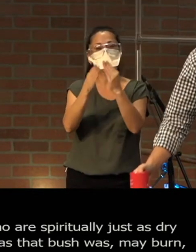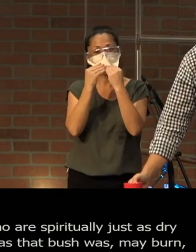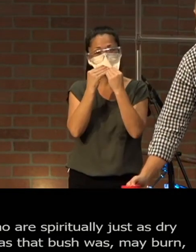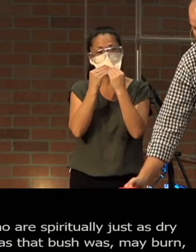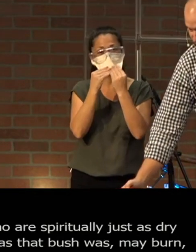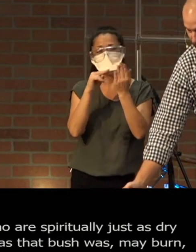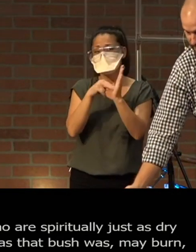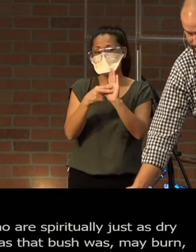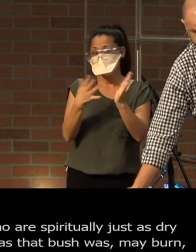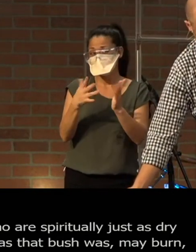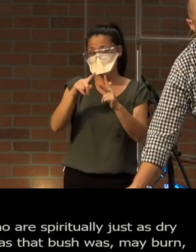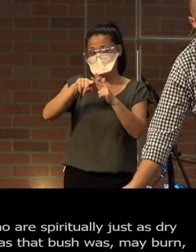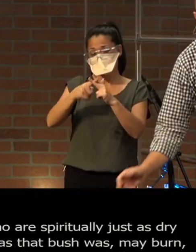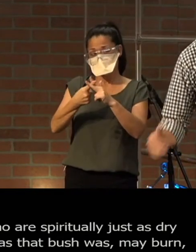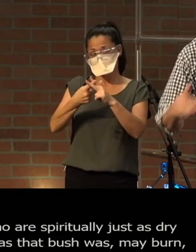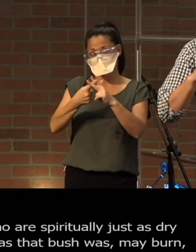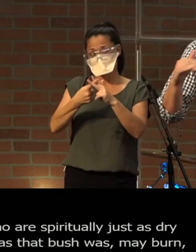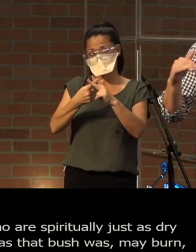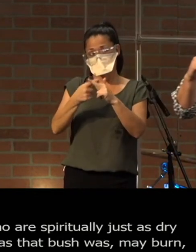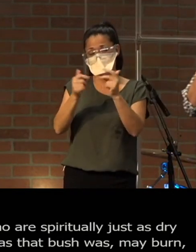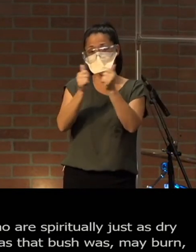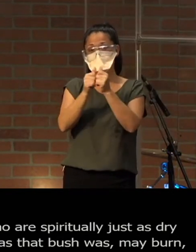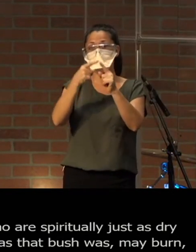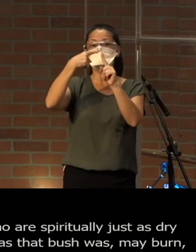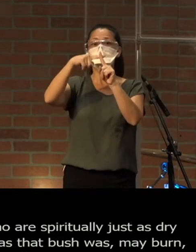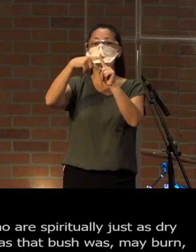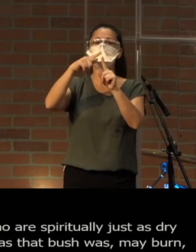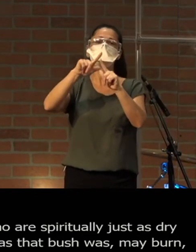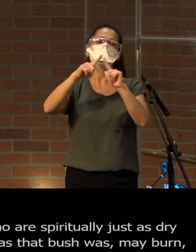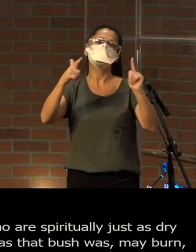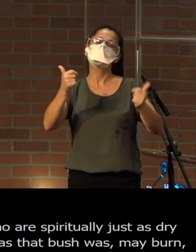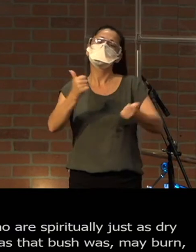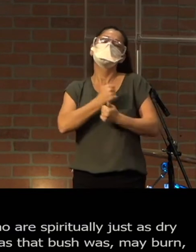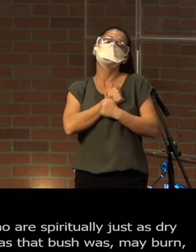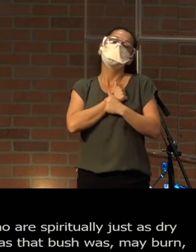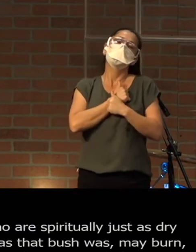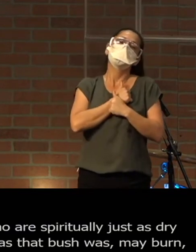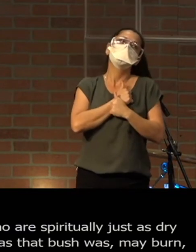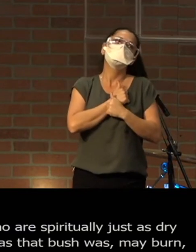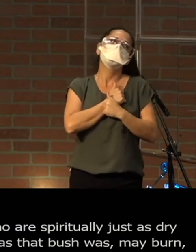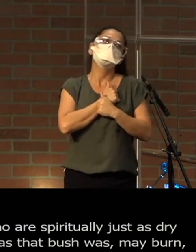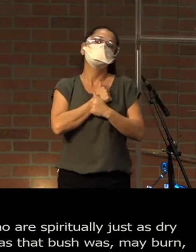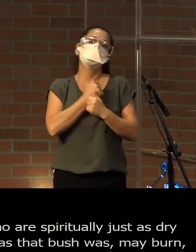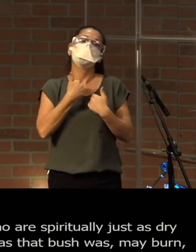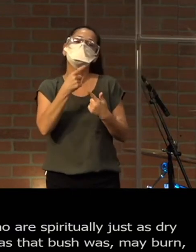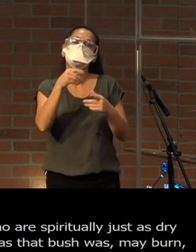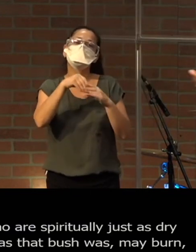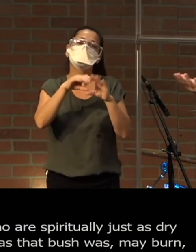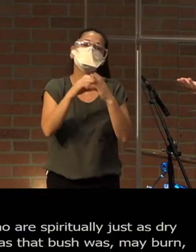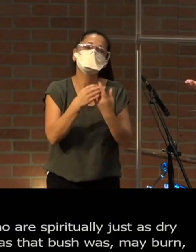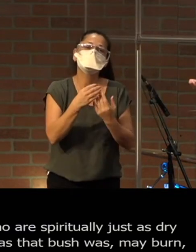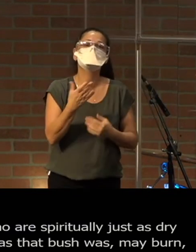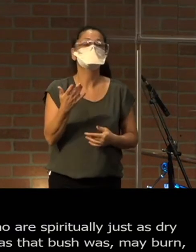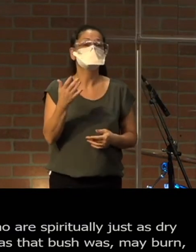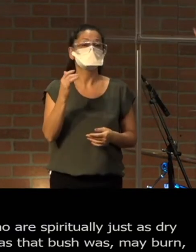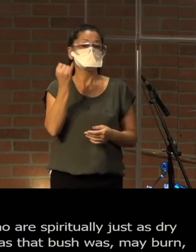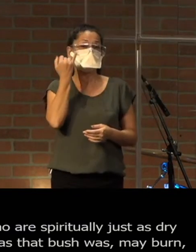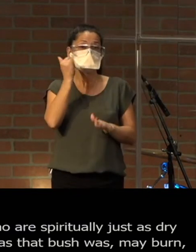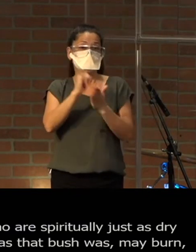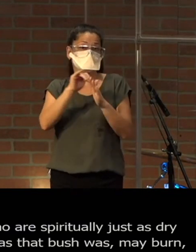So that means you start with the positive language. I love having John in class. And if that's all you have to